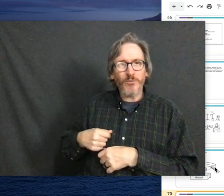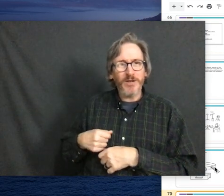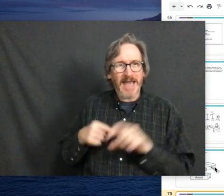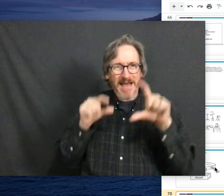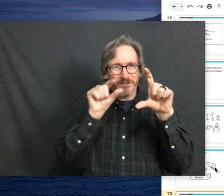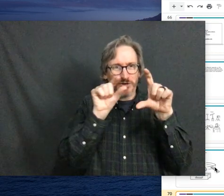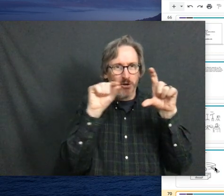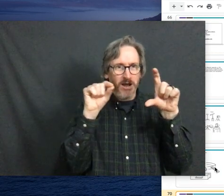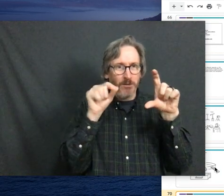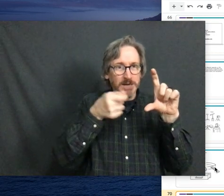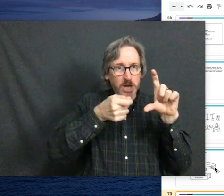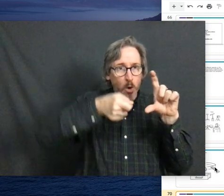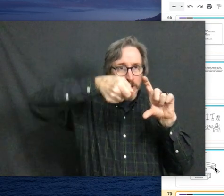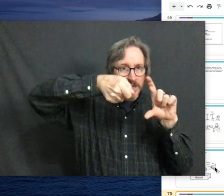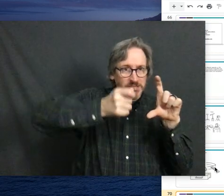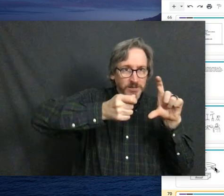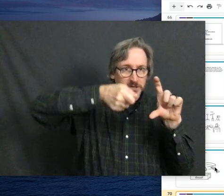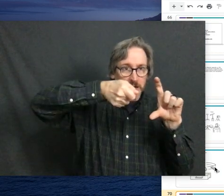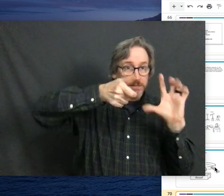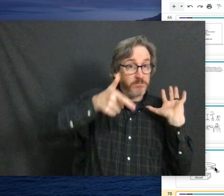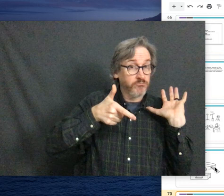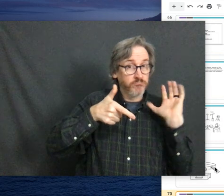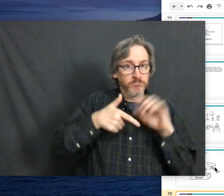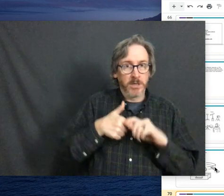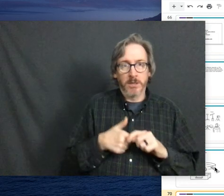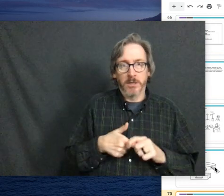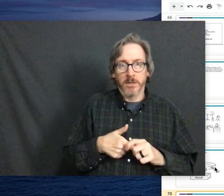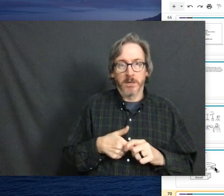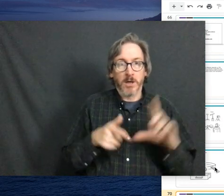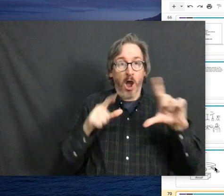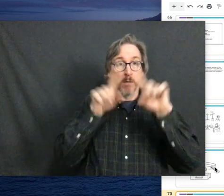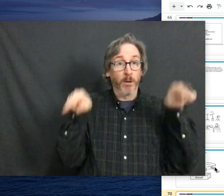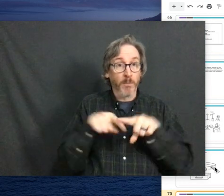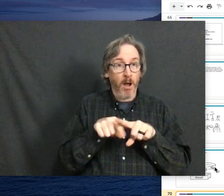because you don't really have to draw it. We know what a light switch does.